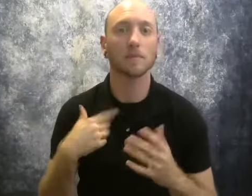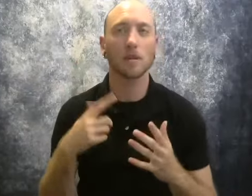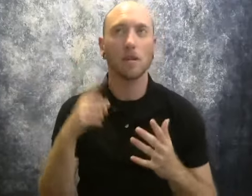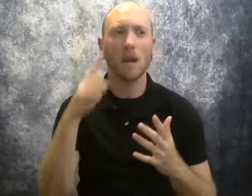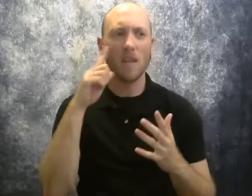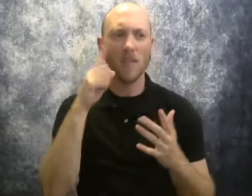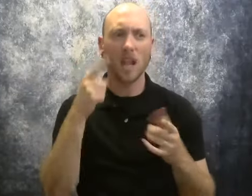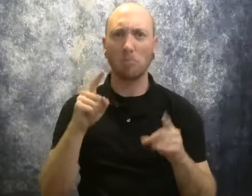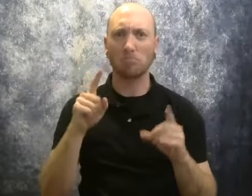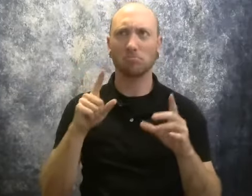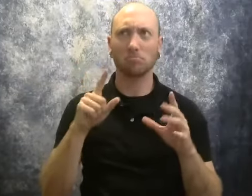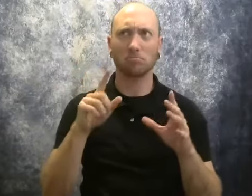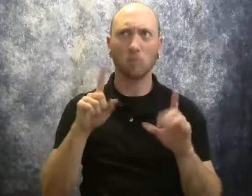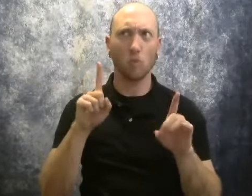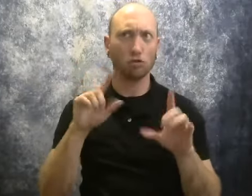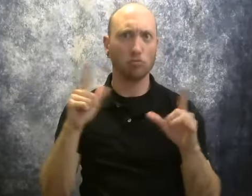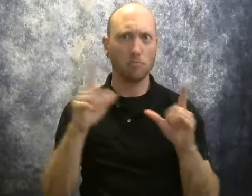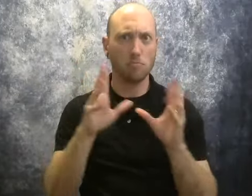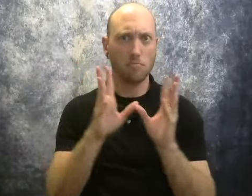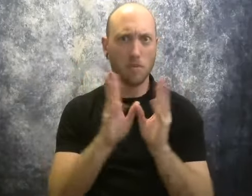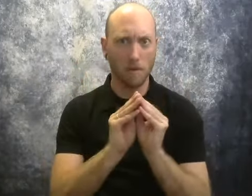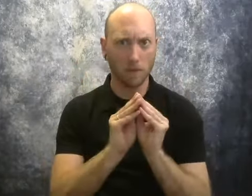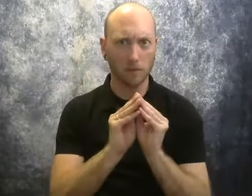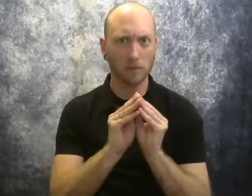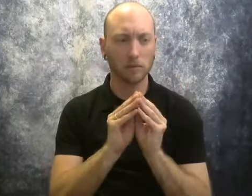I went to conference, I'm pretty sure.